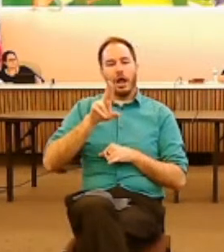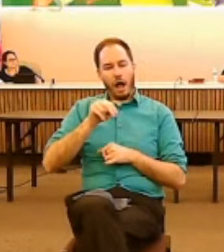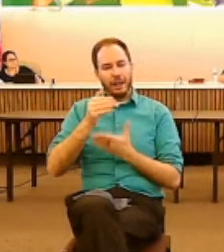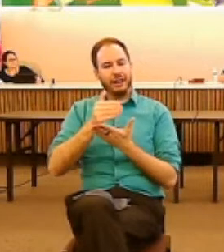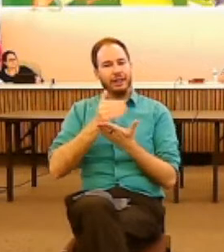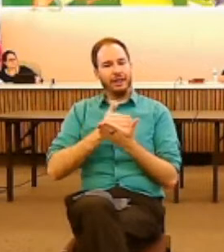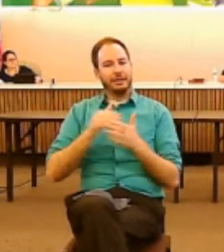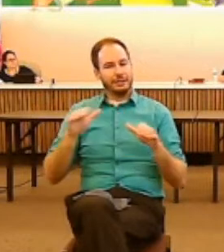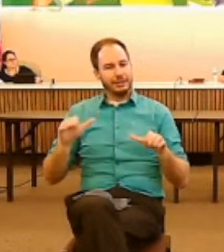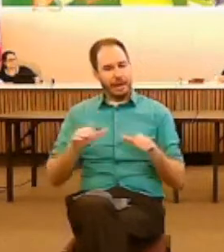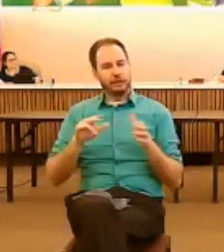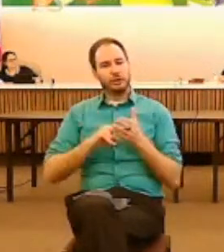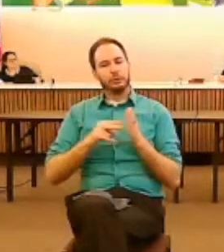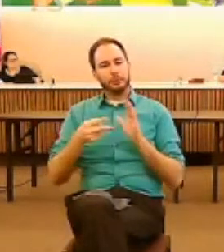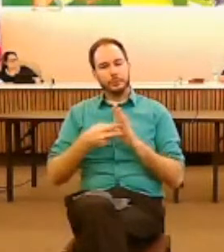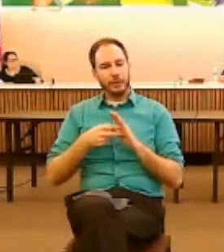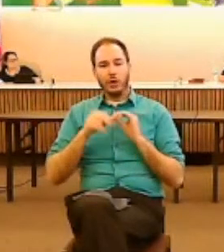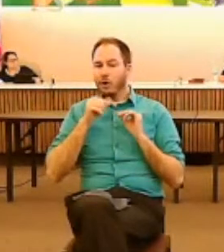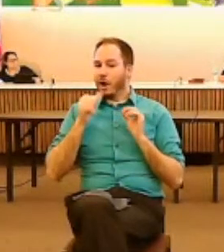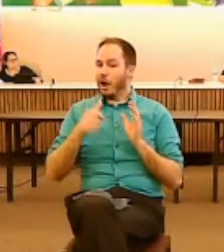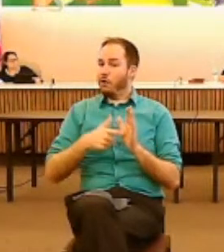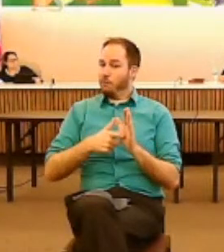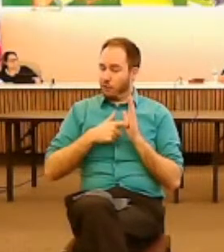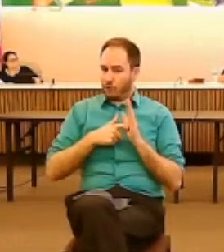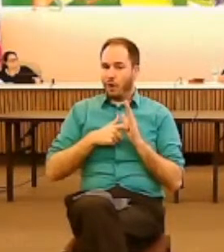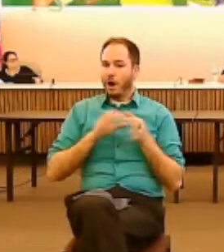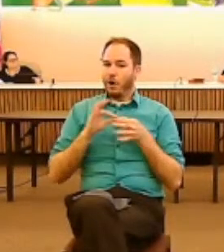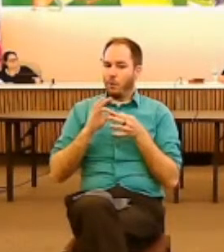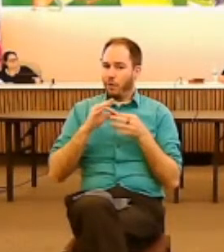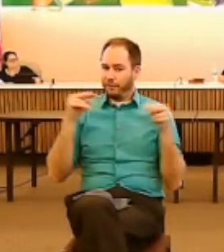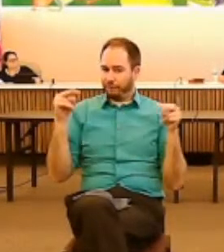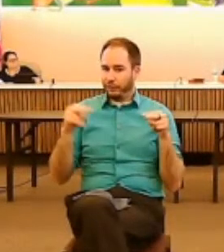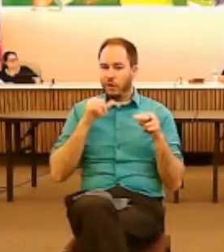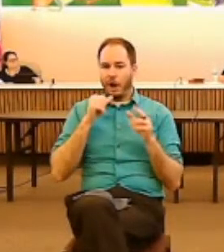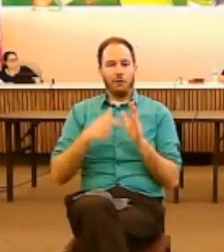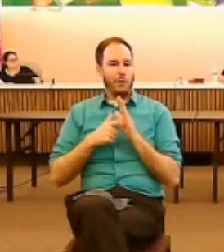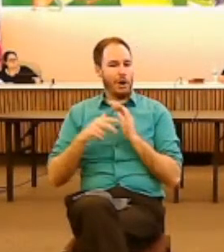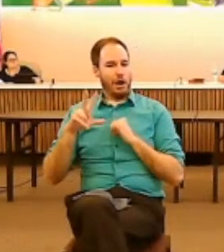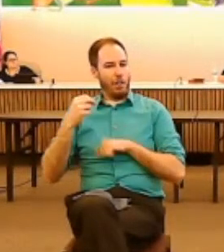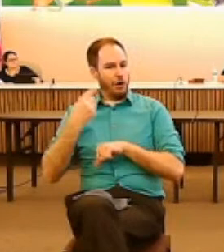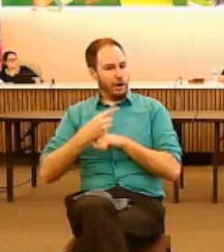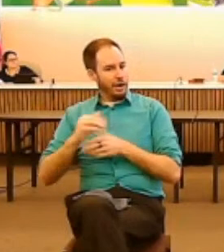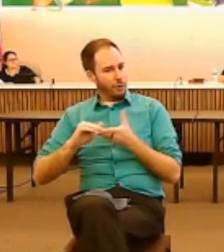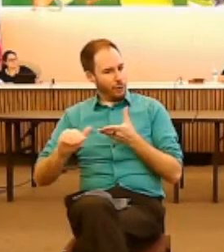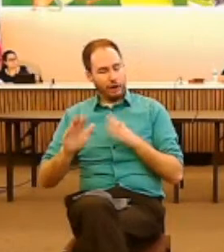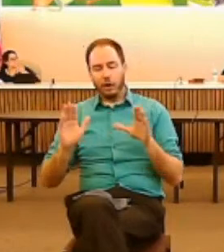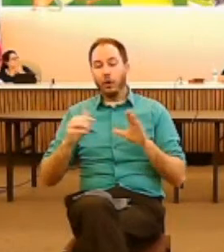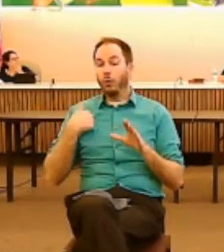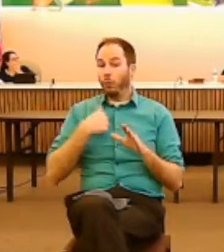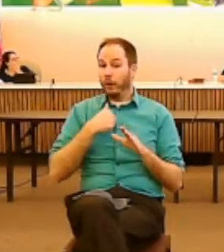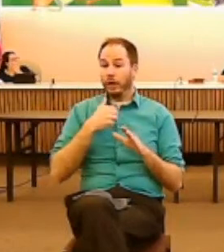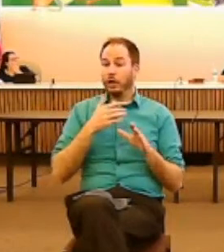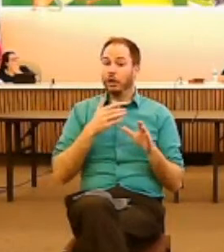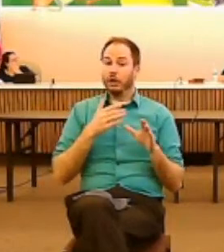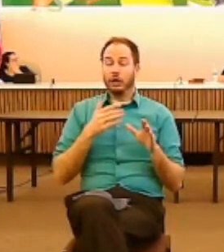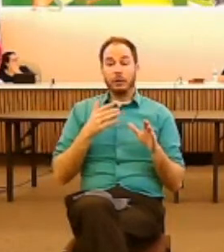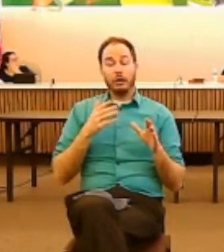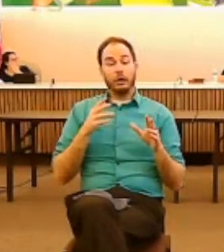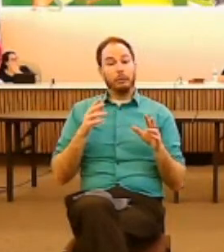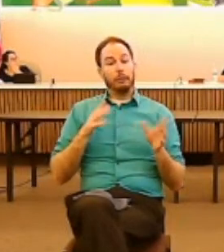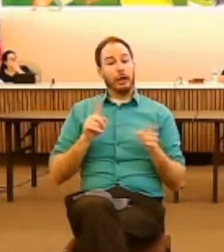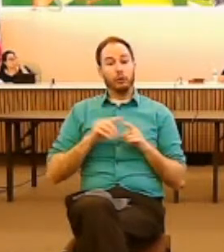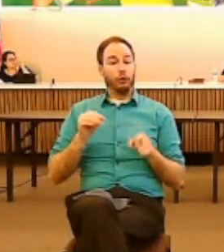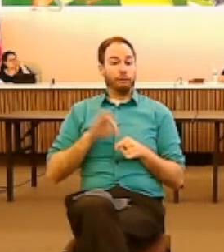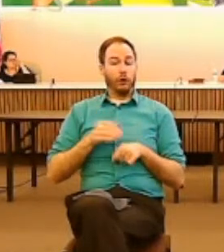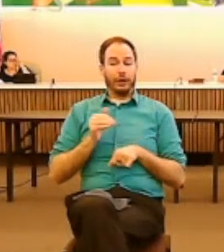action, so it doesn't require a coordinated view, doesn't require the 30 days wait. We weren't originally going to act tonight because we hadn't heard back